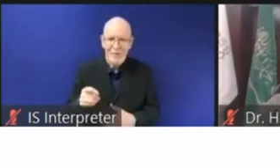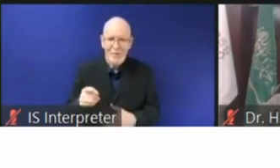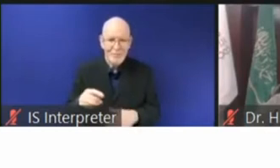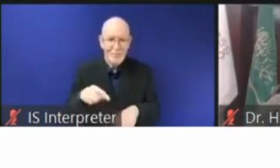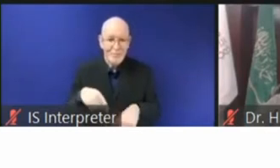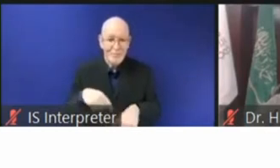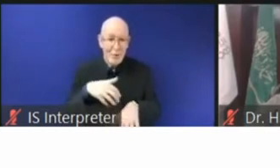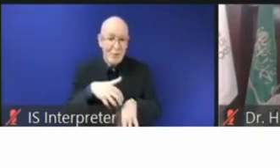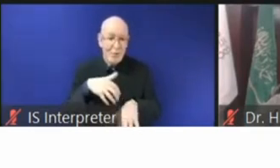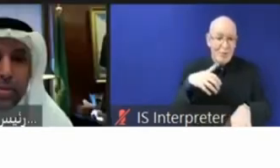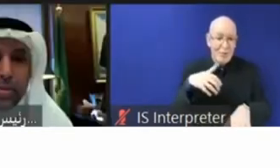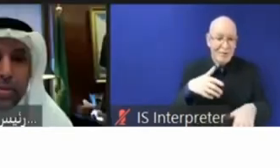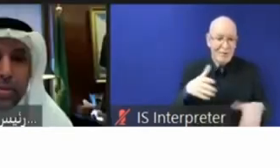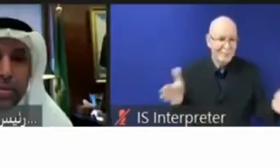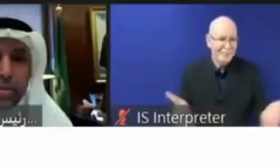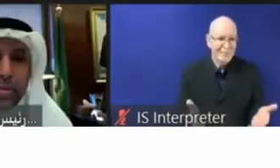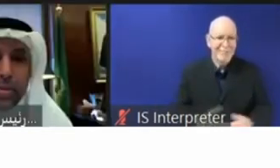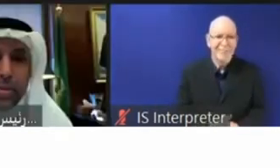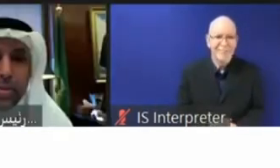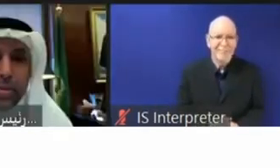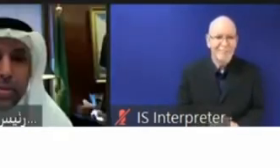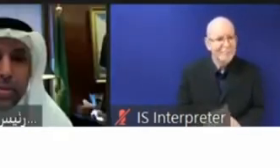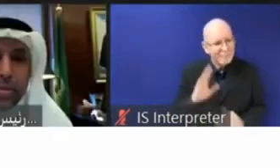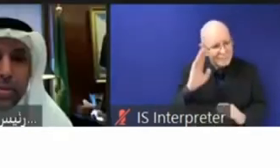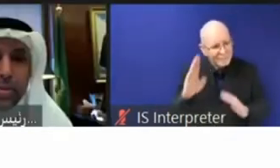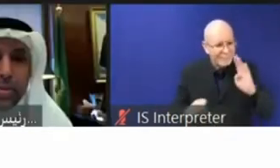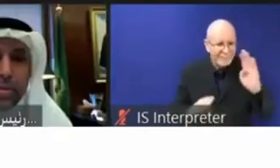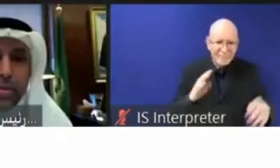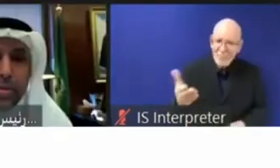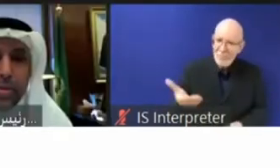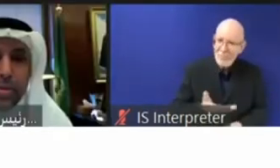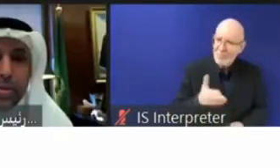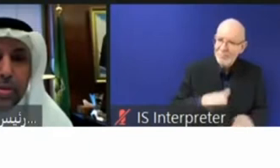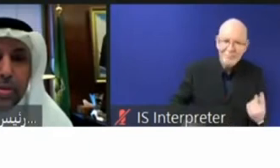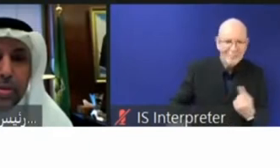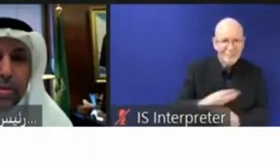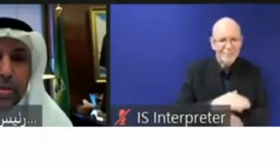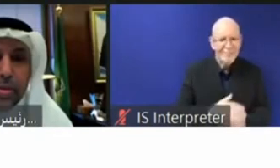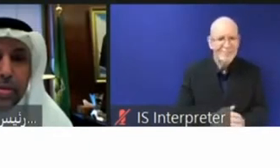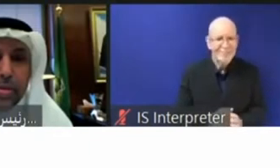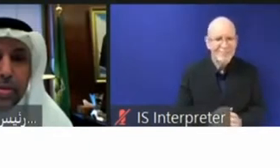from warm and nice weather Jeddah, Saudi Arabia.